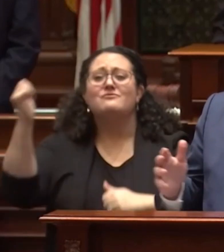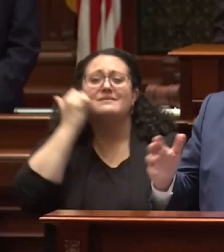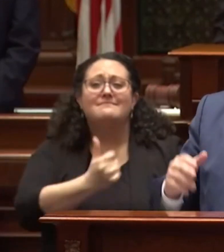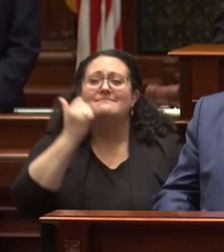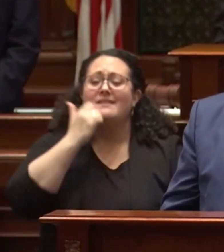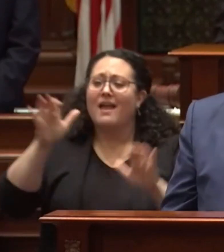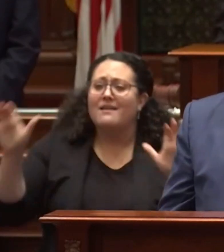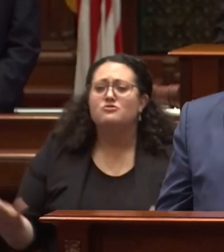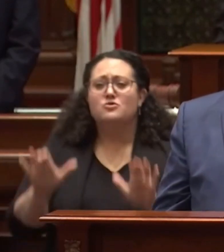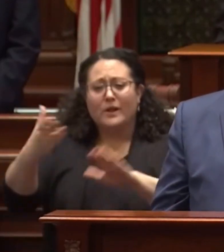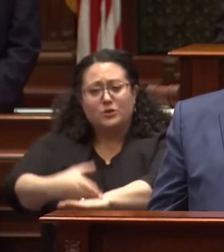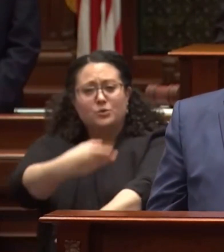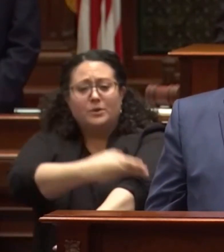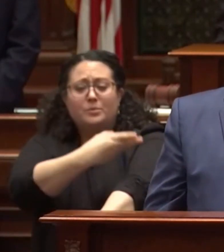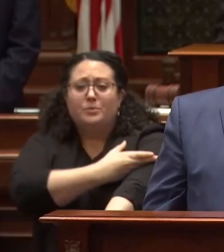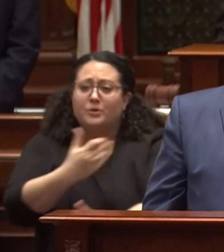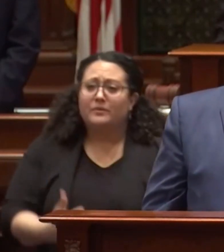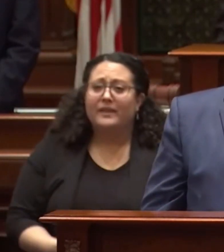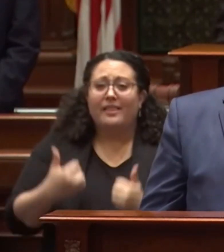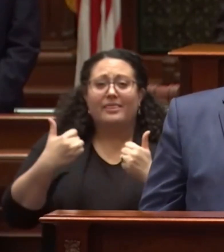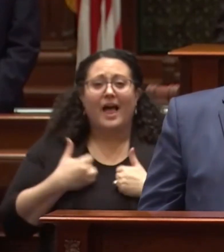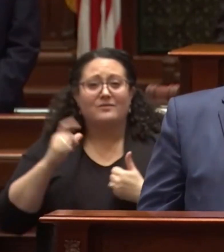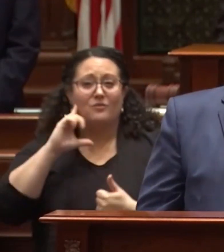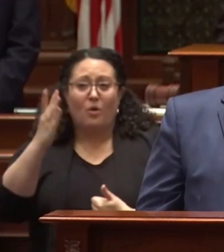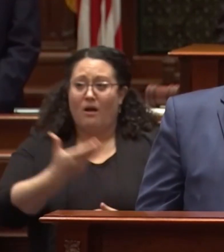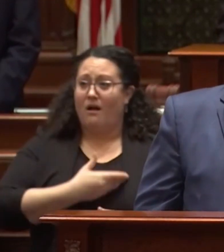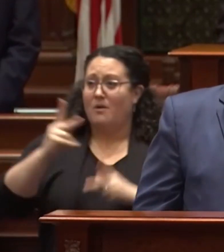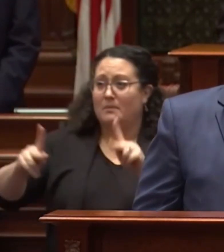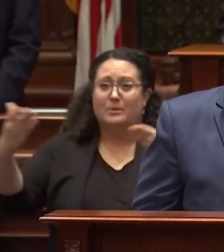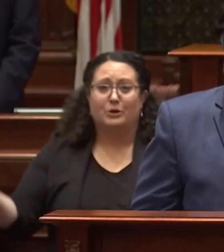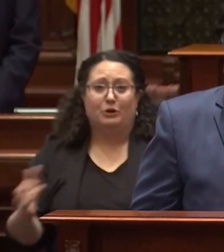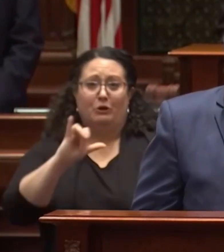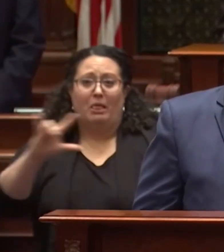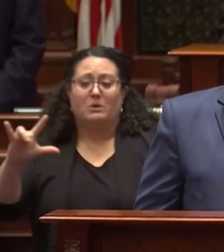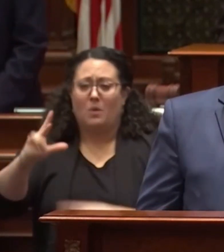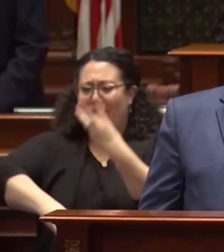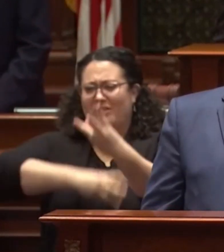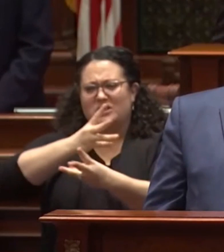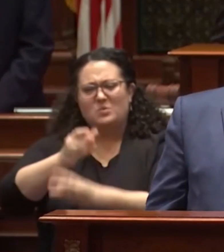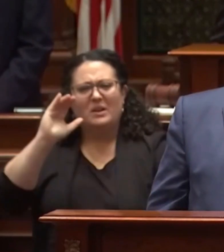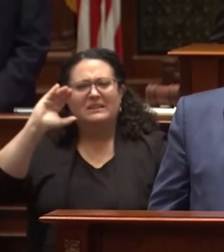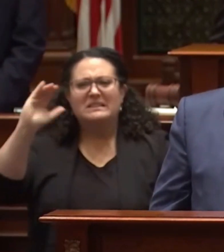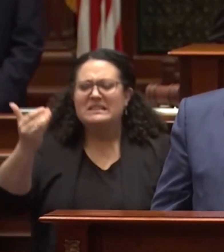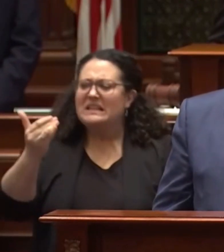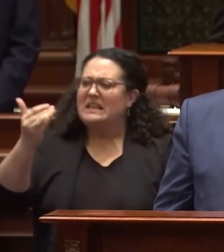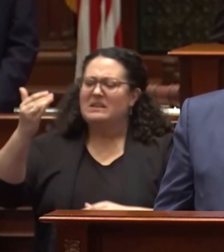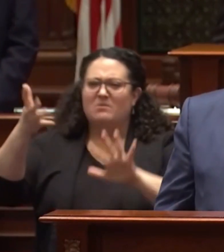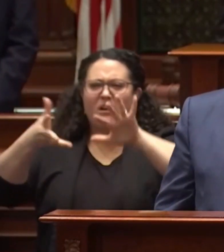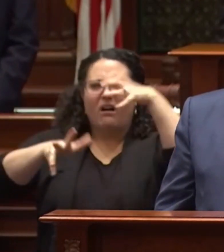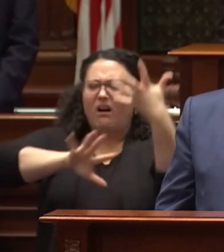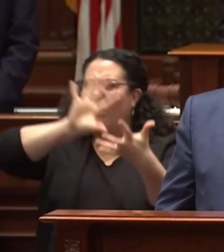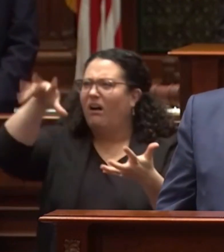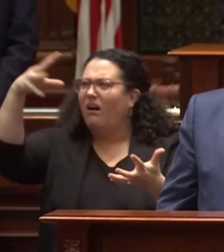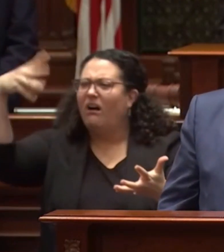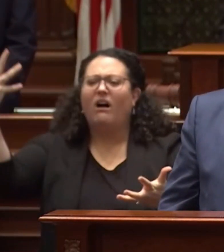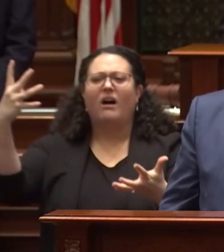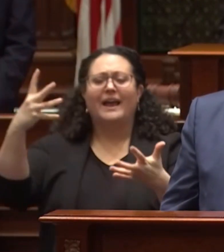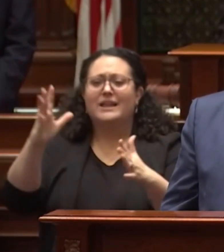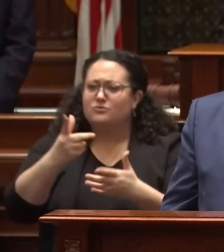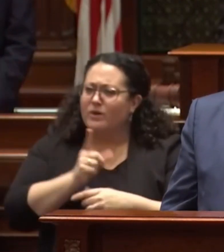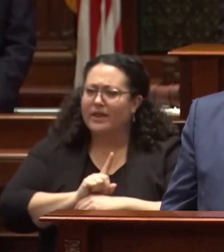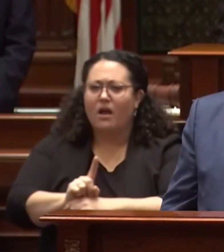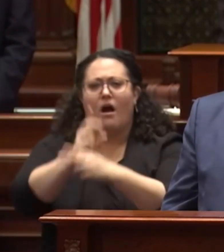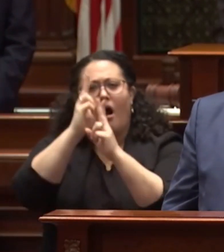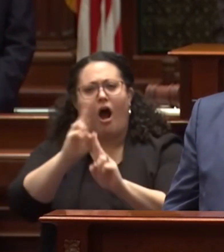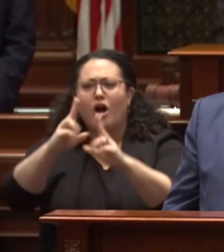day working to improve the lives of our residents. In a world seemingly filled with chaos, it's a